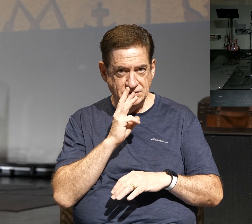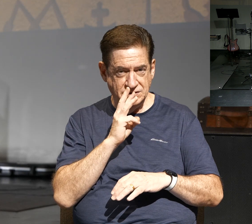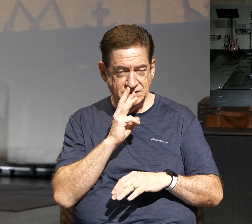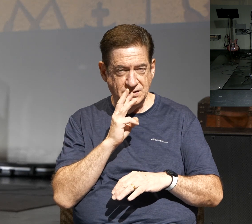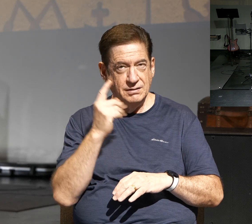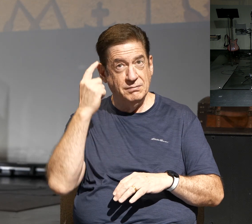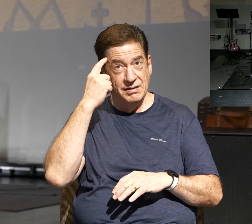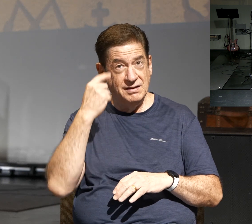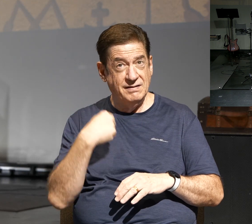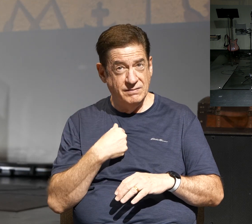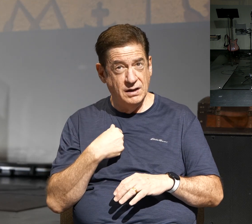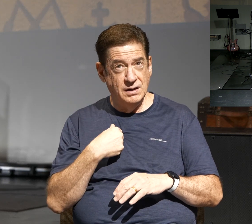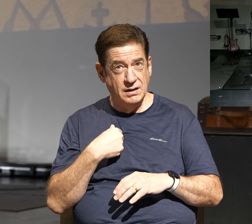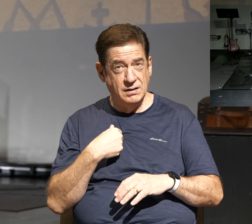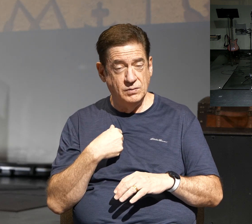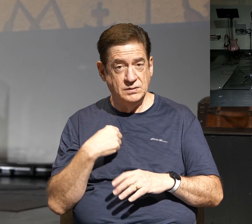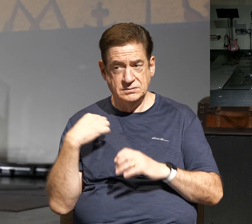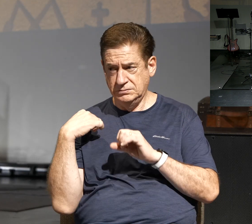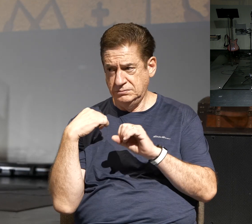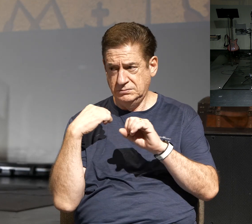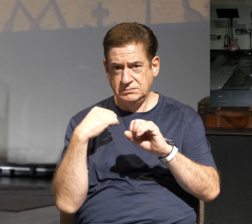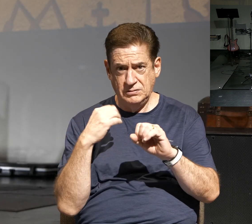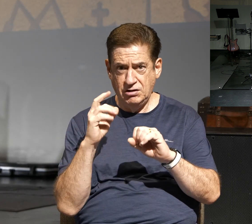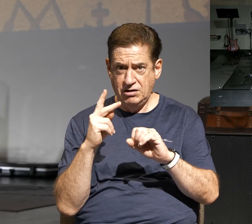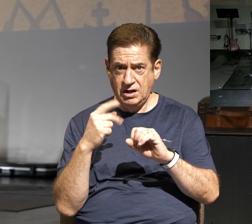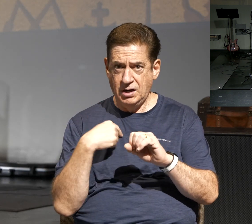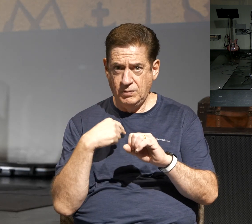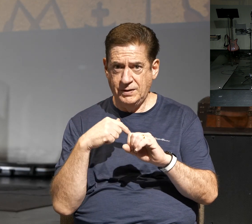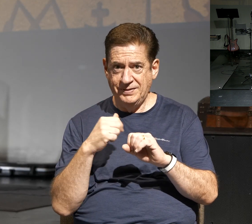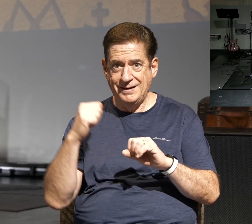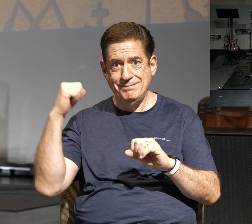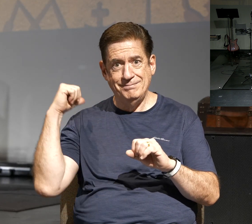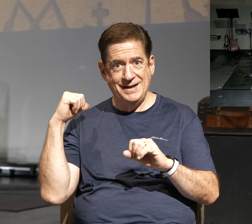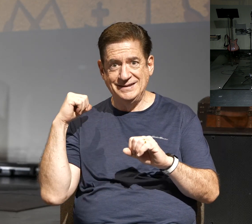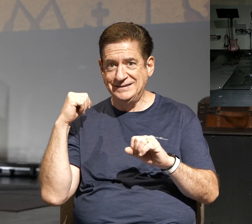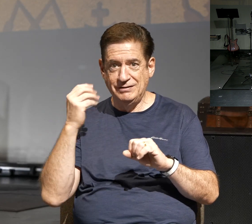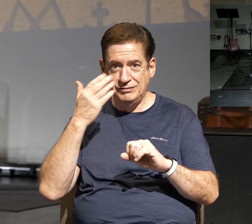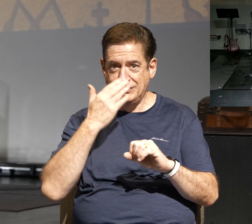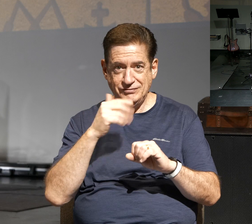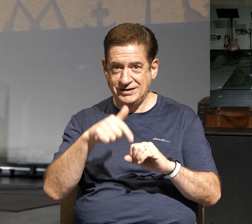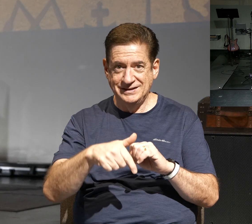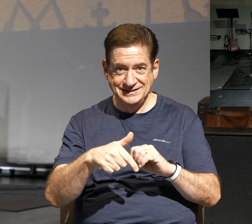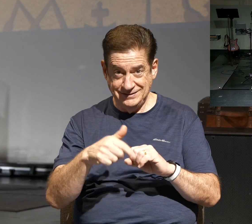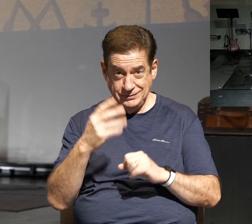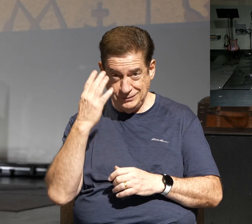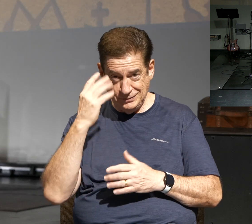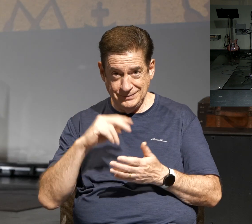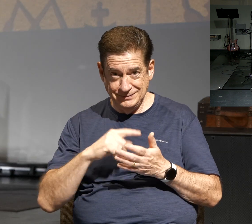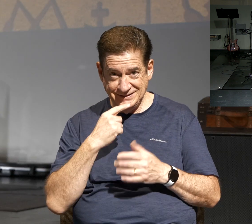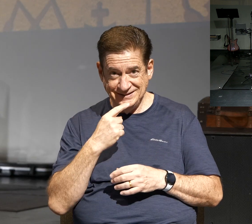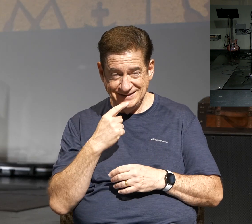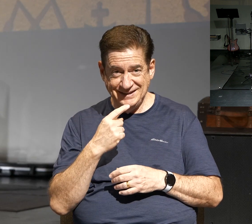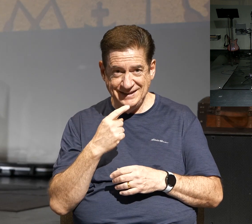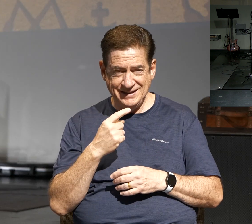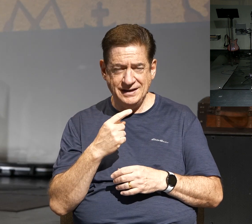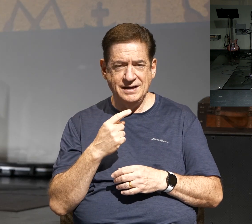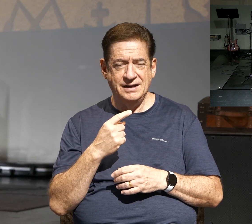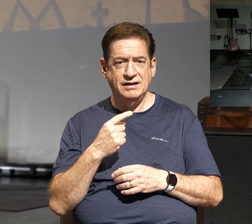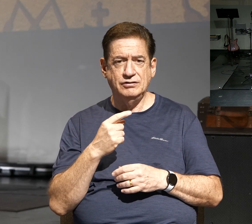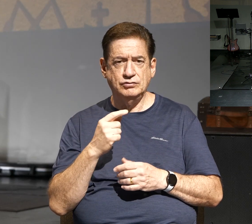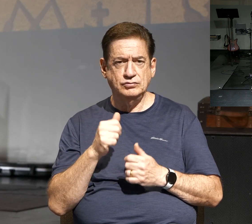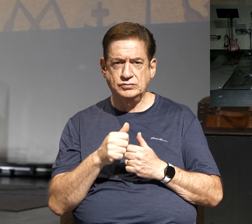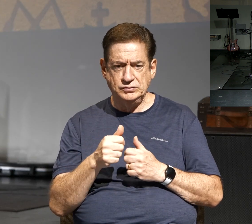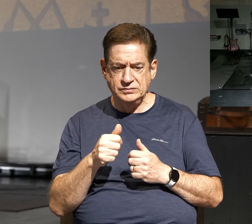And I'm thinking, if I was bearing the Ark of the Covenant, I'd want to be on the backside rather than the front side. Okay, I'm just thinking. I won't push it too far